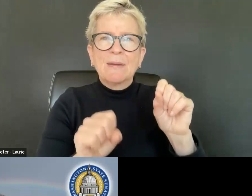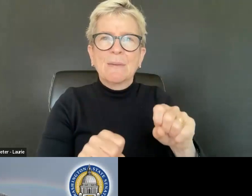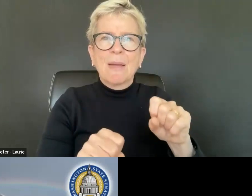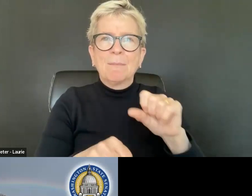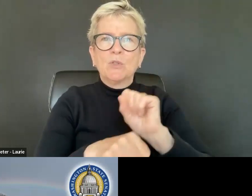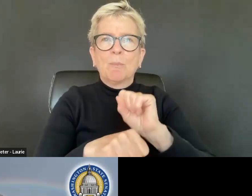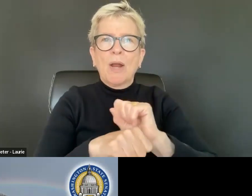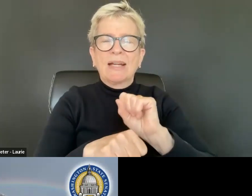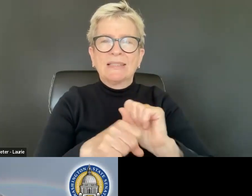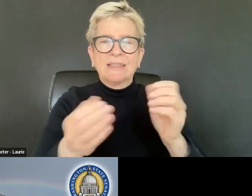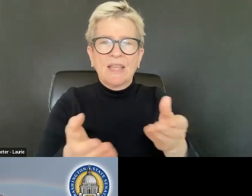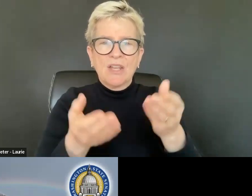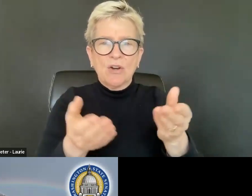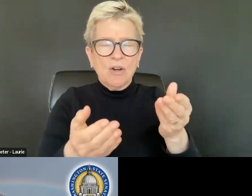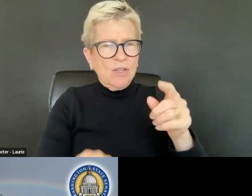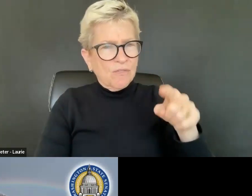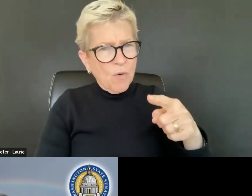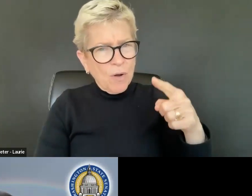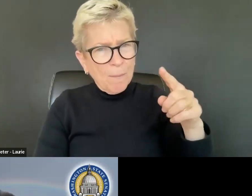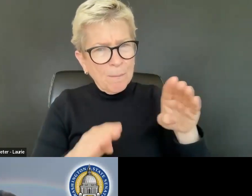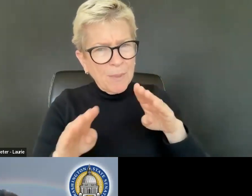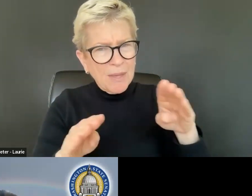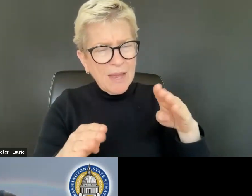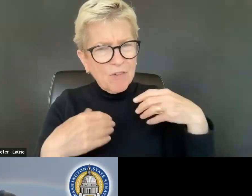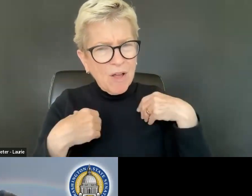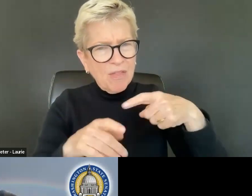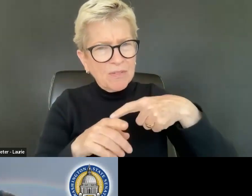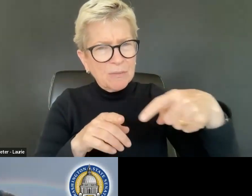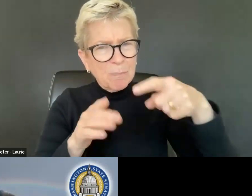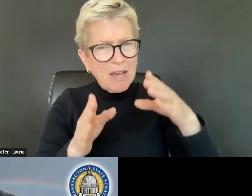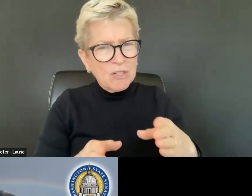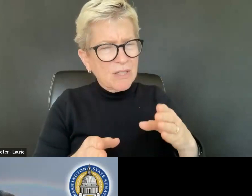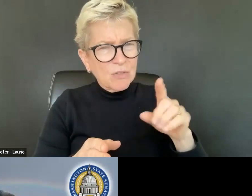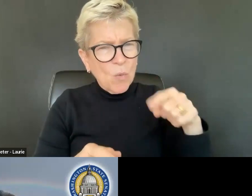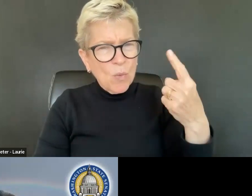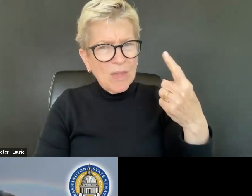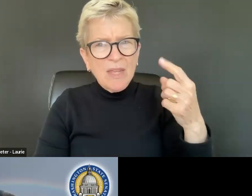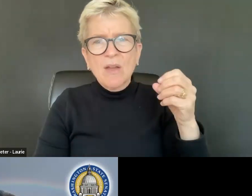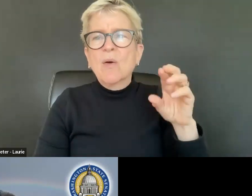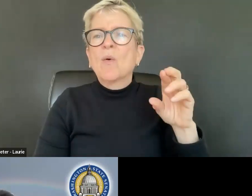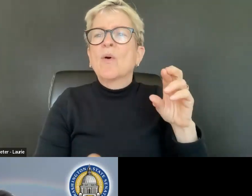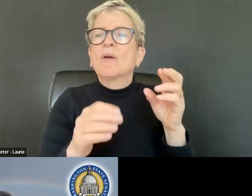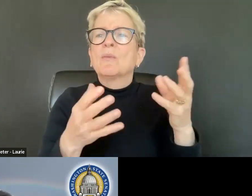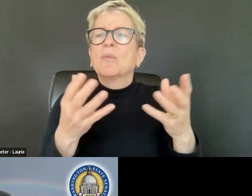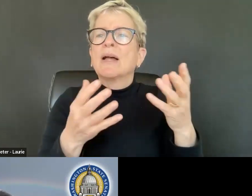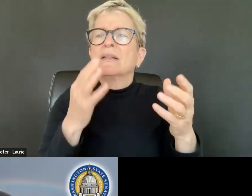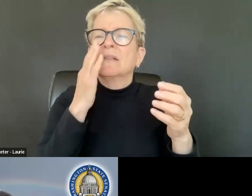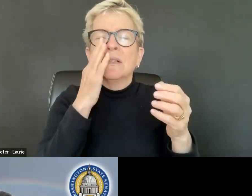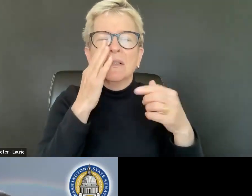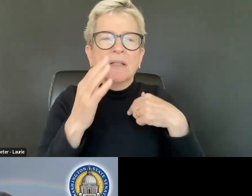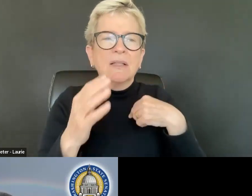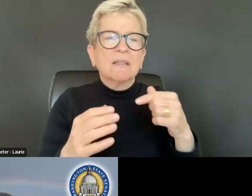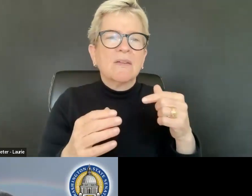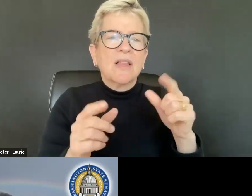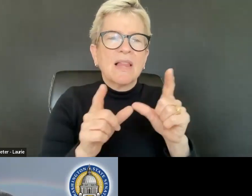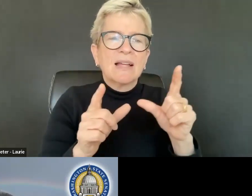here. Is that only for behavioral health specialists, or the advocacy went to SUD providers, licensed mental health